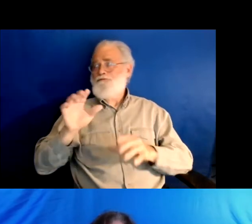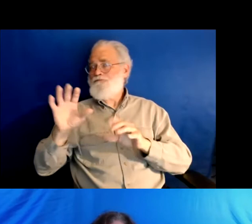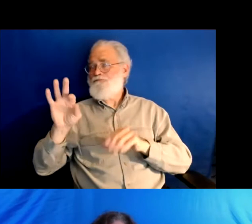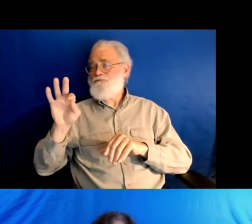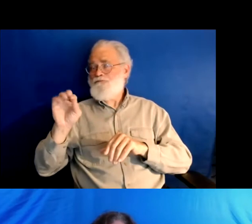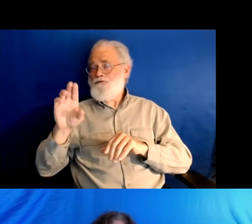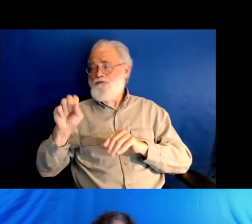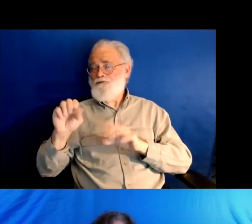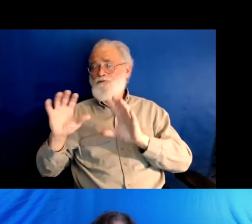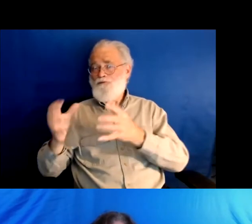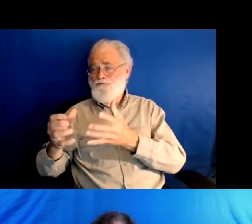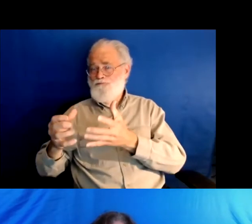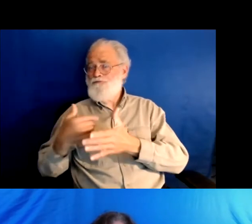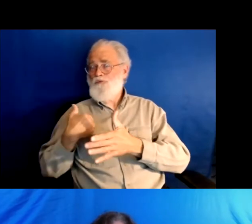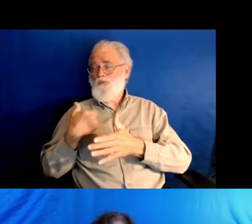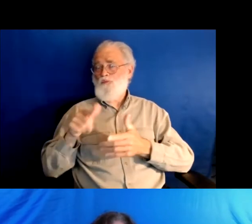thought.